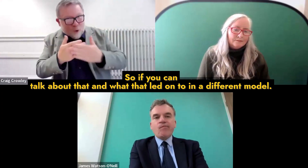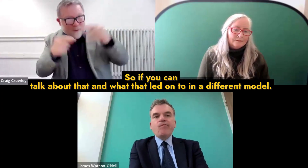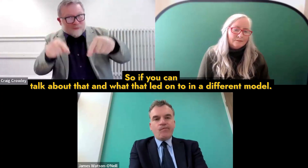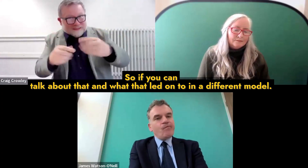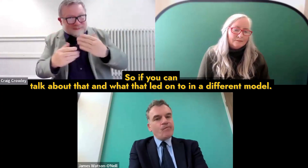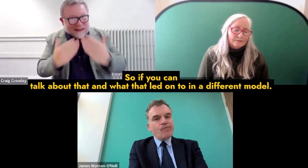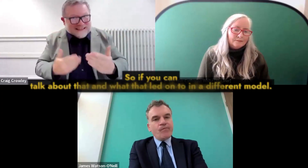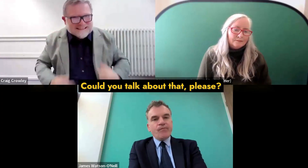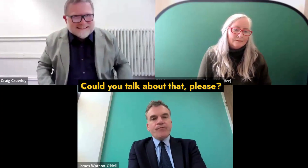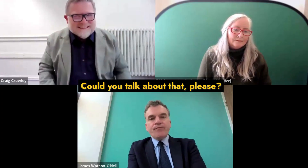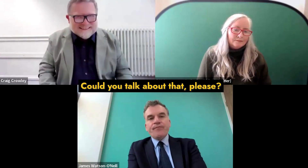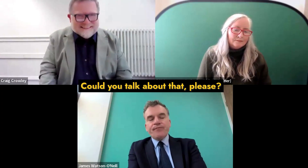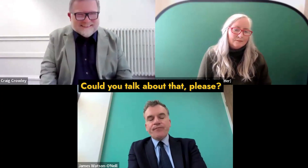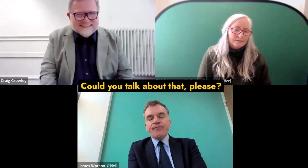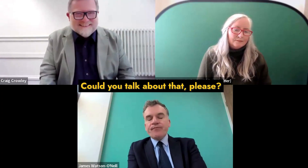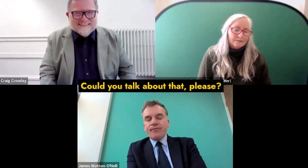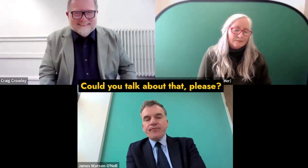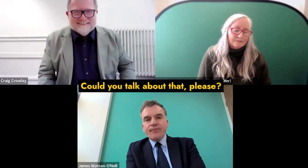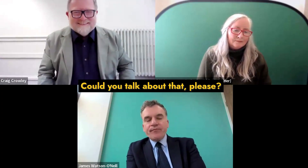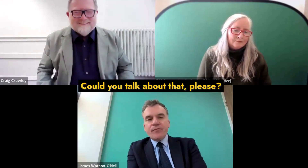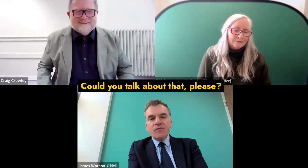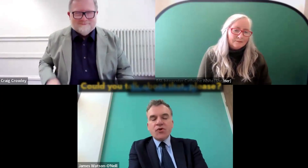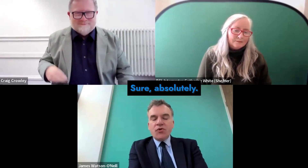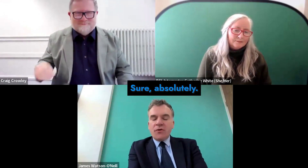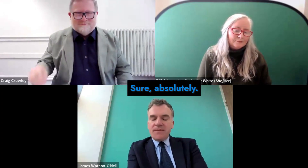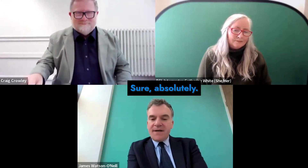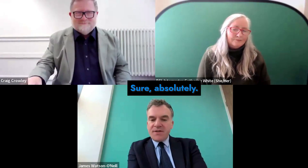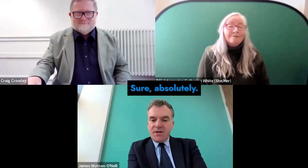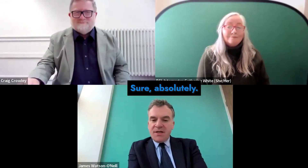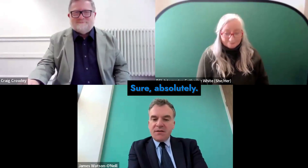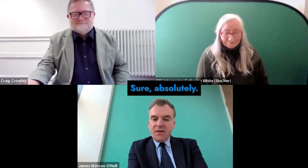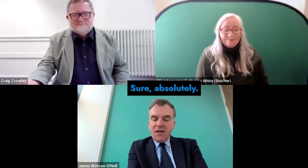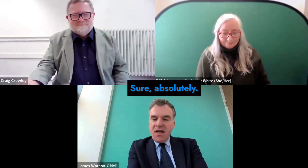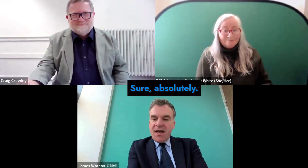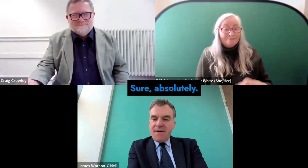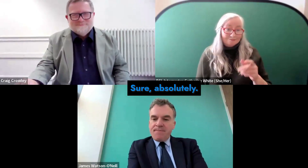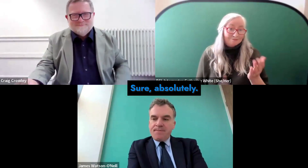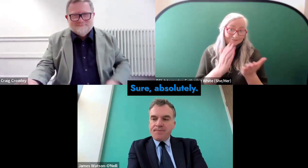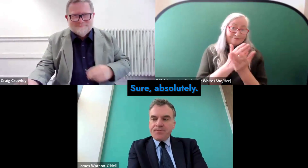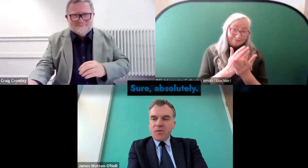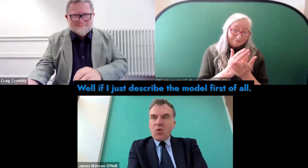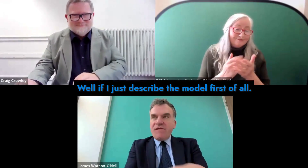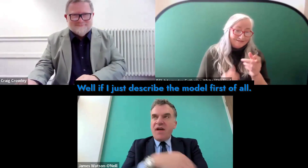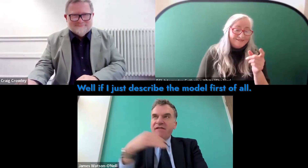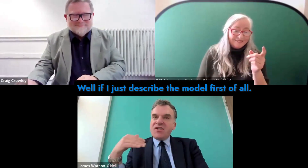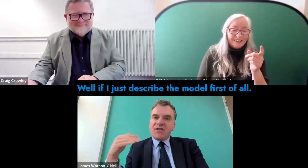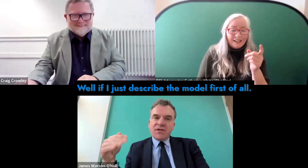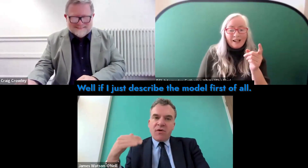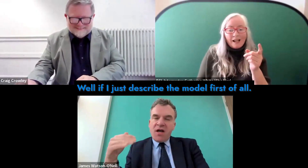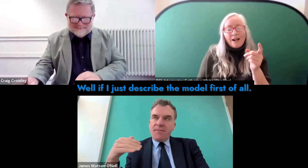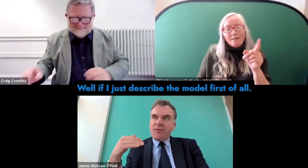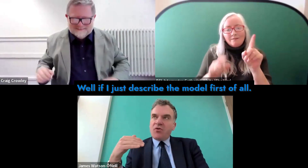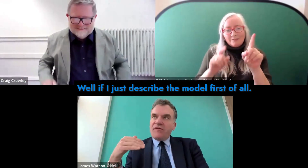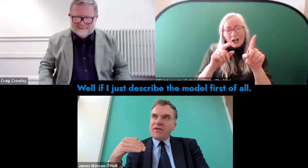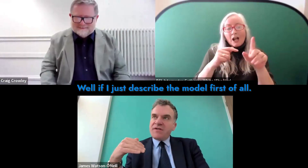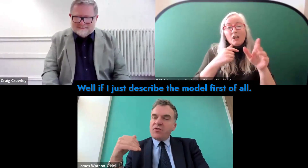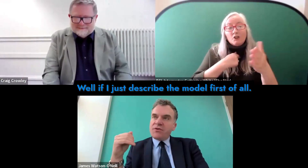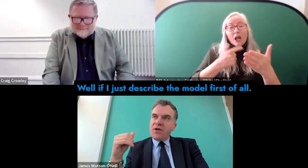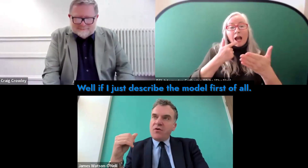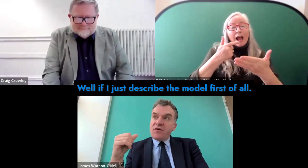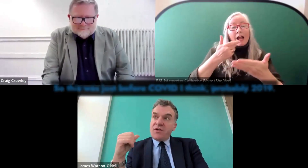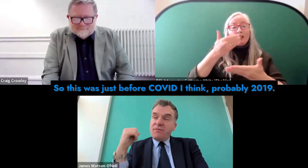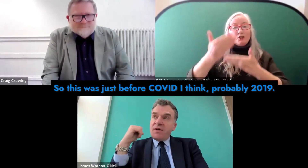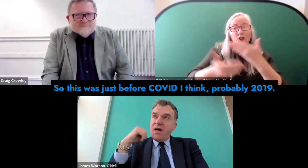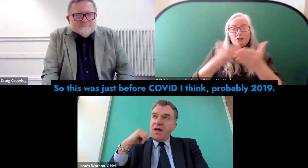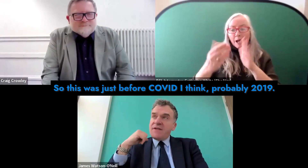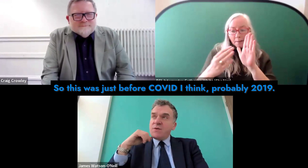to in a different model, could you talk about that, please? Sure, absolutely. Well, if I just describe the model first